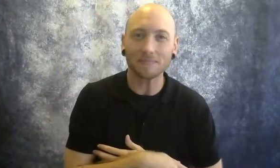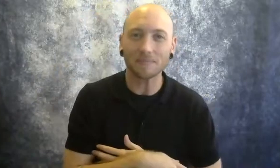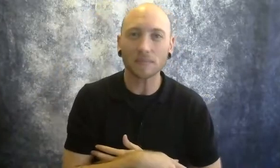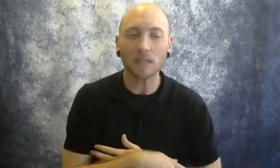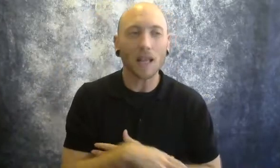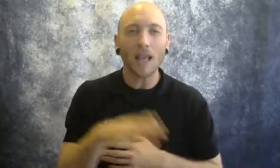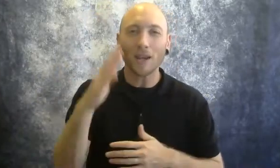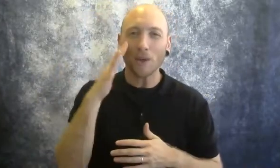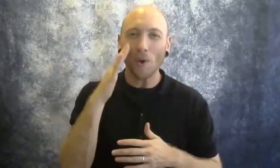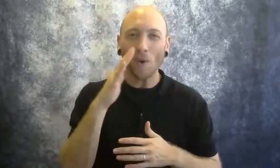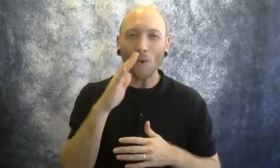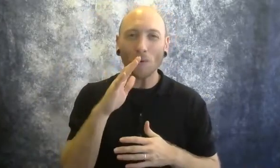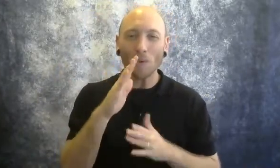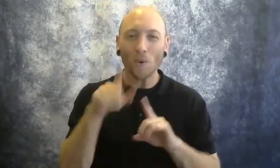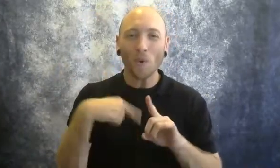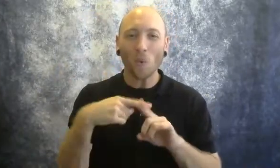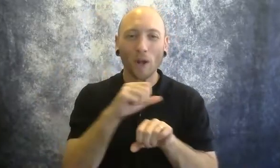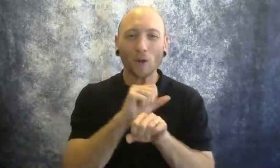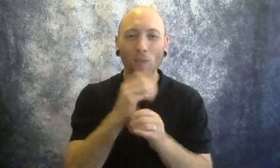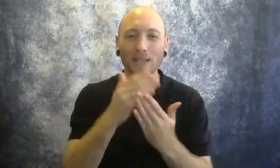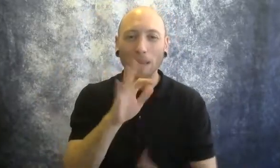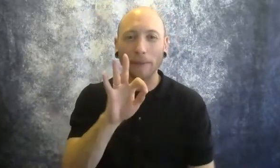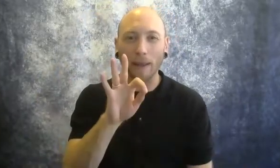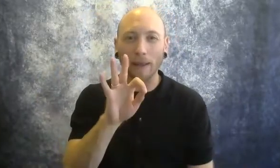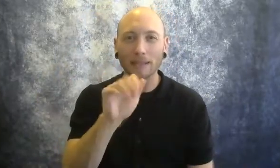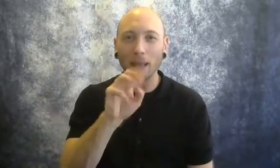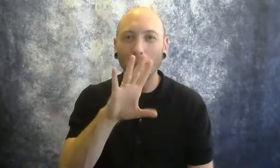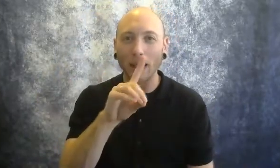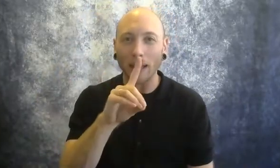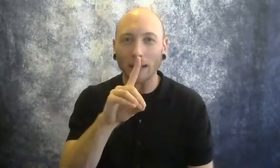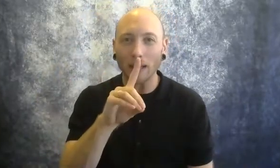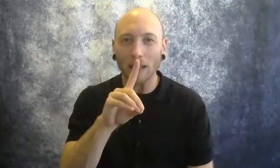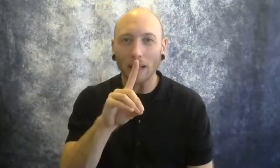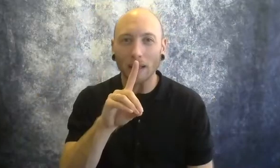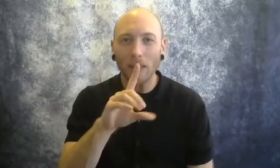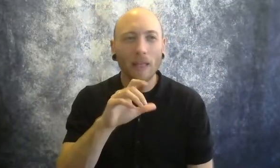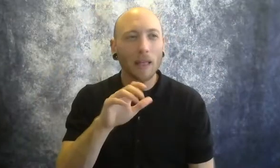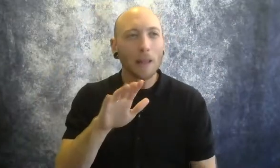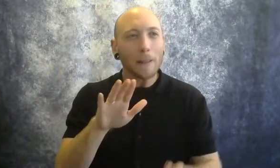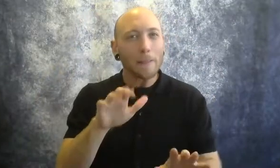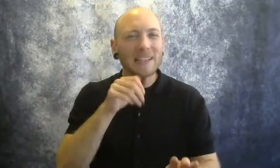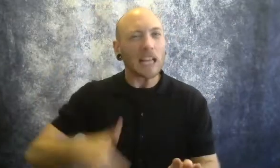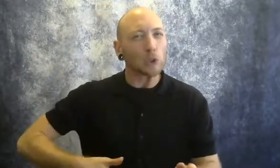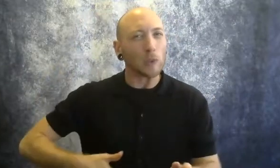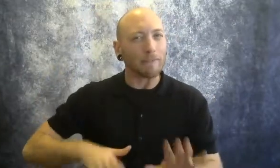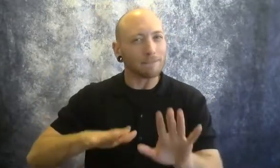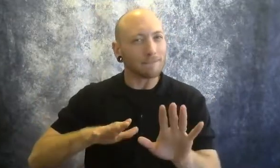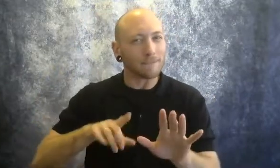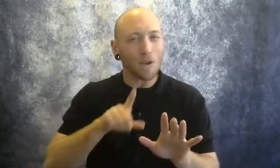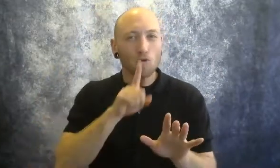I got it. I got the thing that's so magical to all of us, that when we go out to do these things, amends are